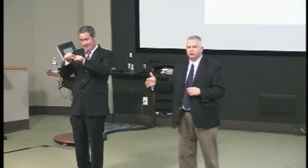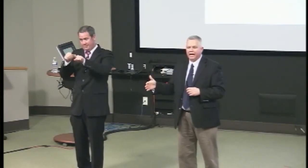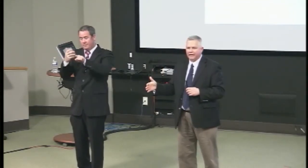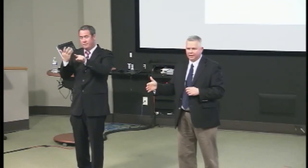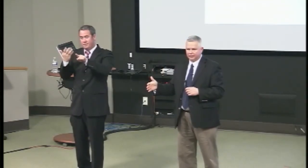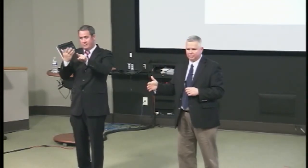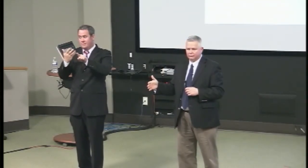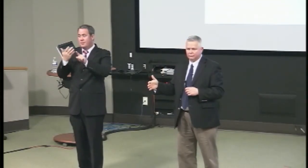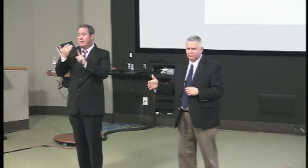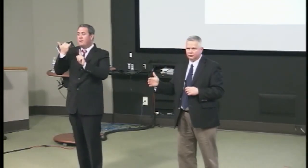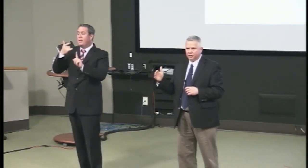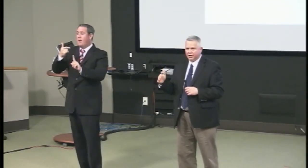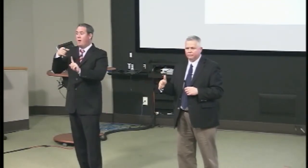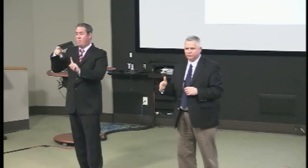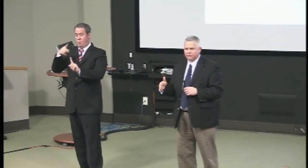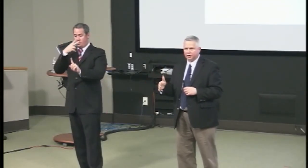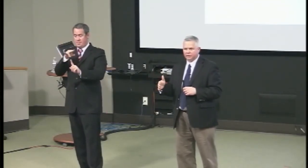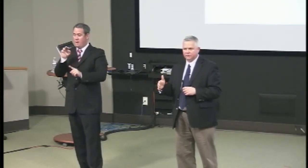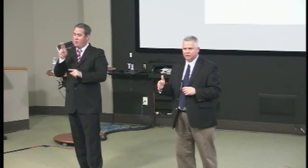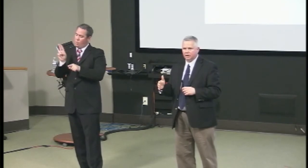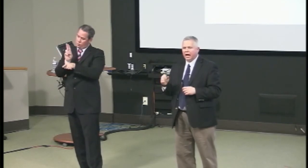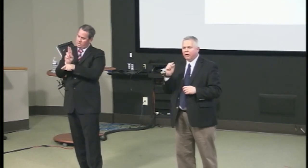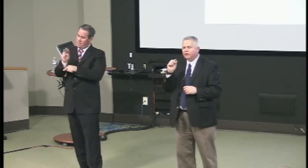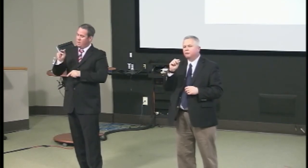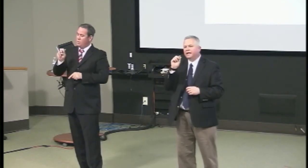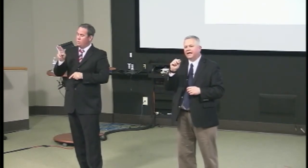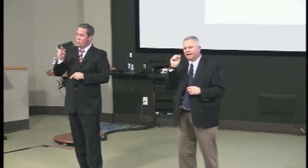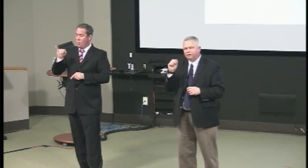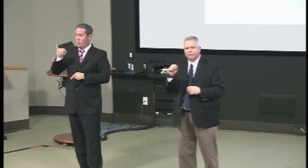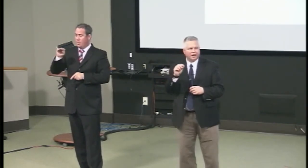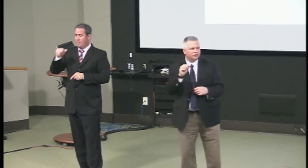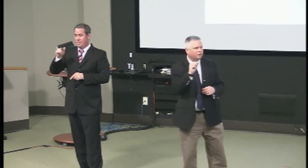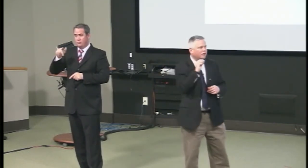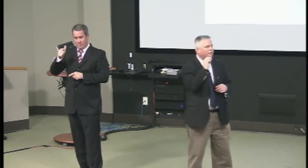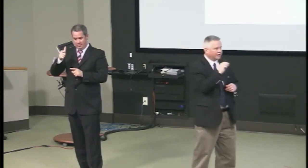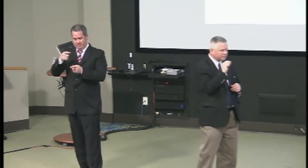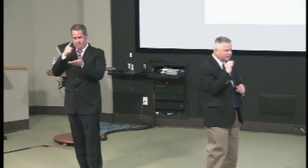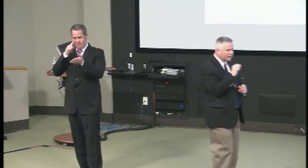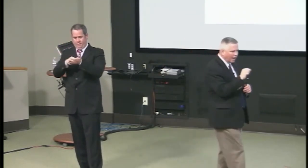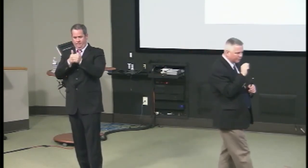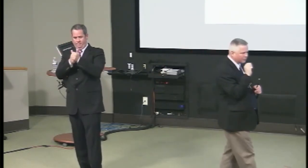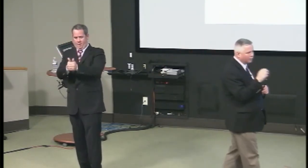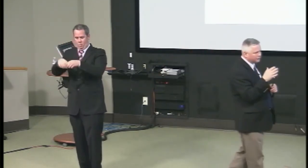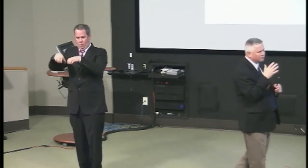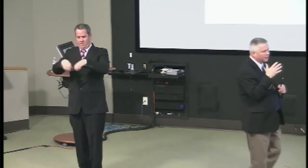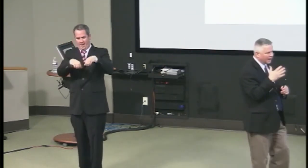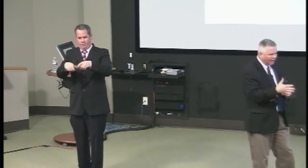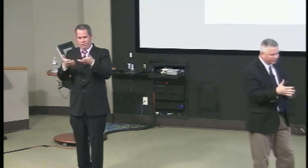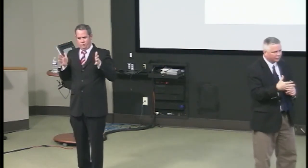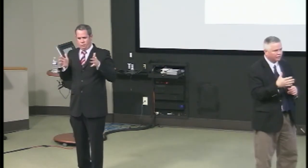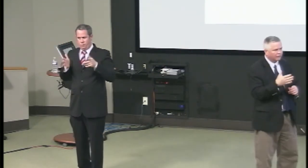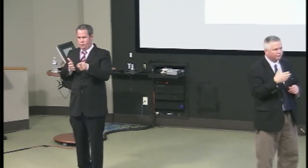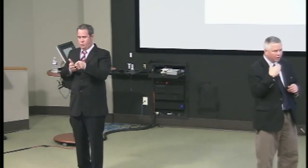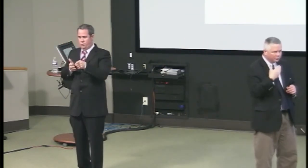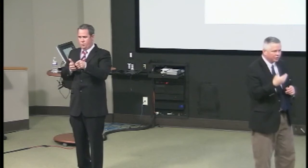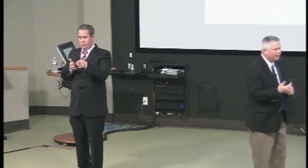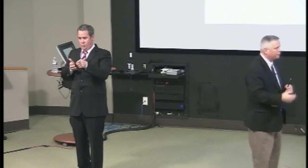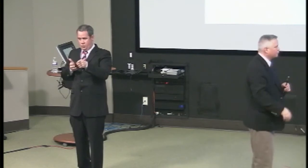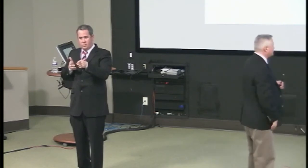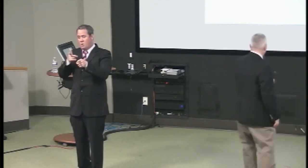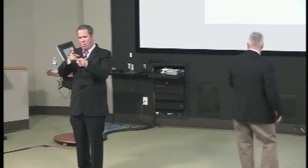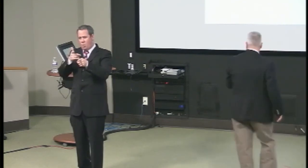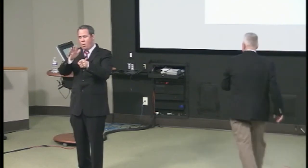has value added to behavioral studies? How can we get information that is not going to be gotten